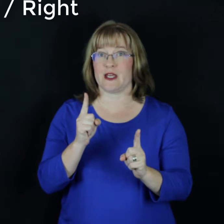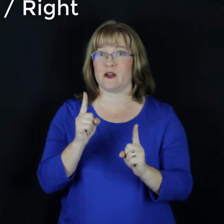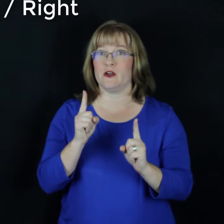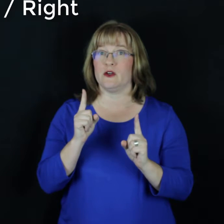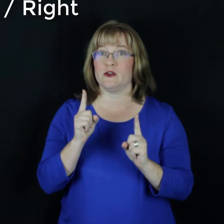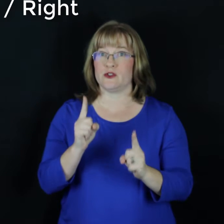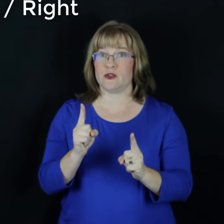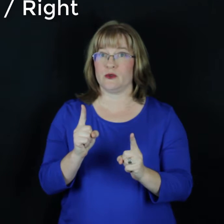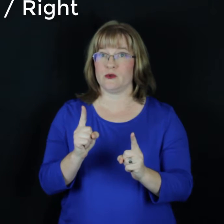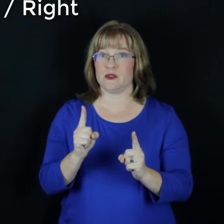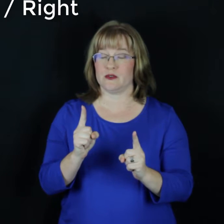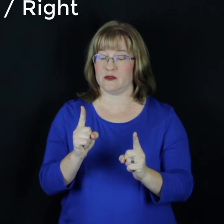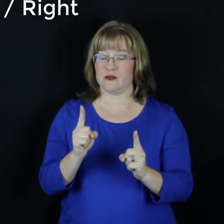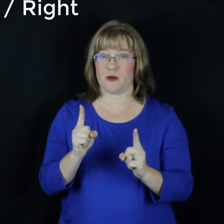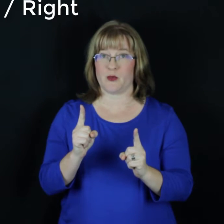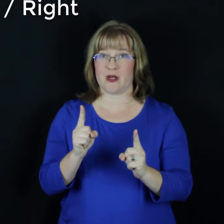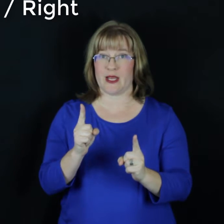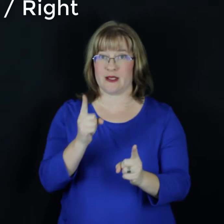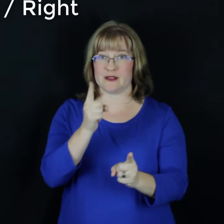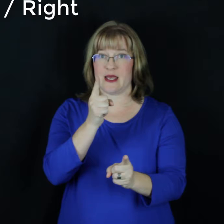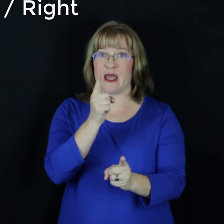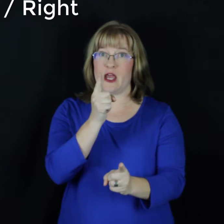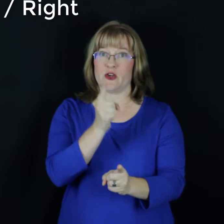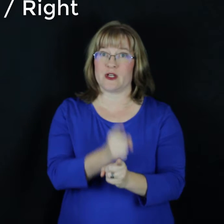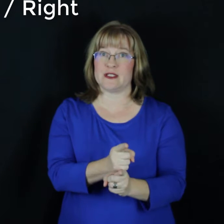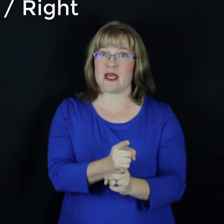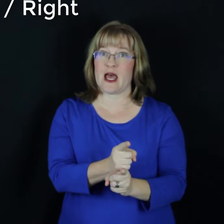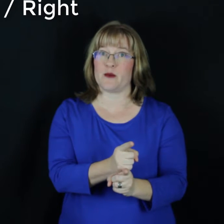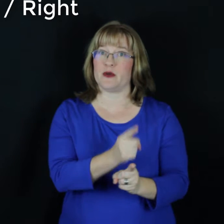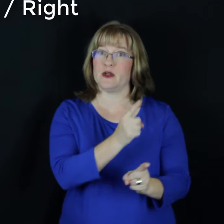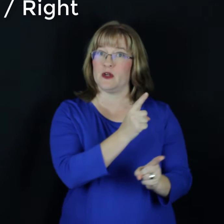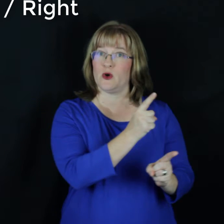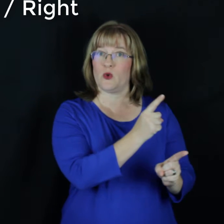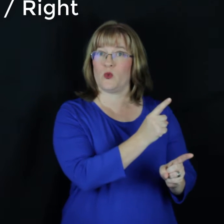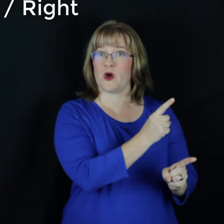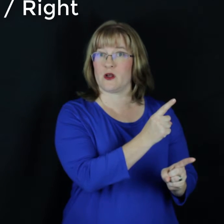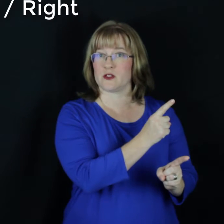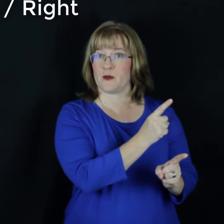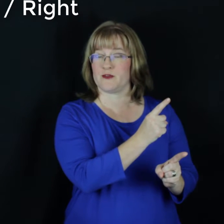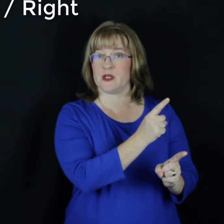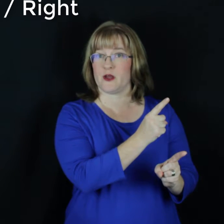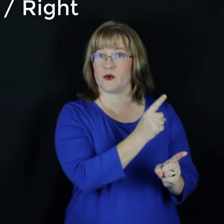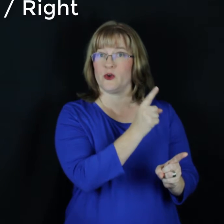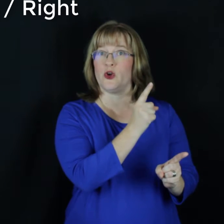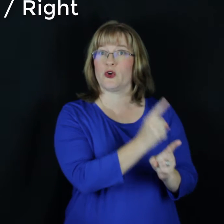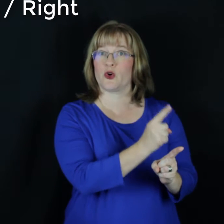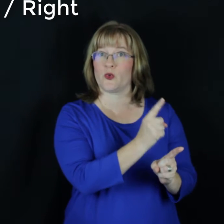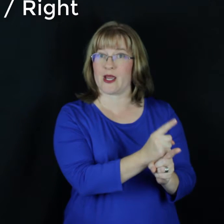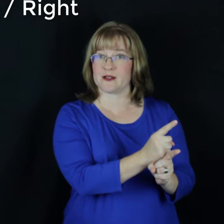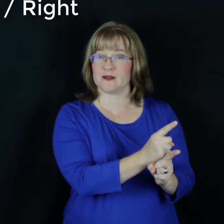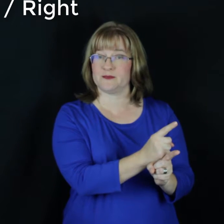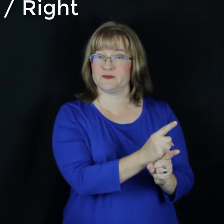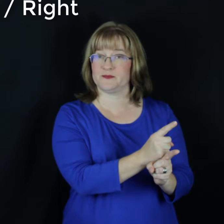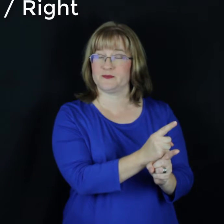take 2 number 1 hands and you're going to tap one on top of the other. Correct.